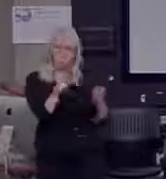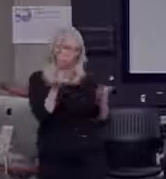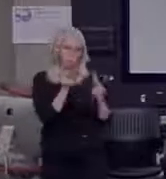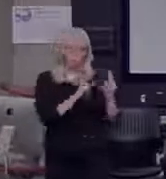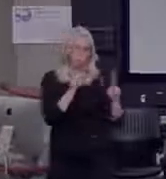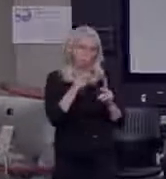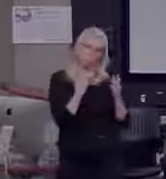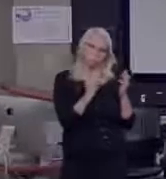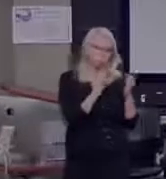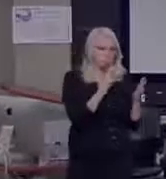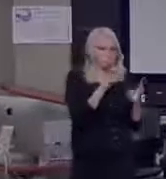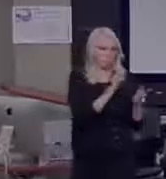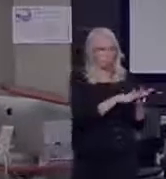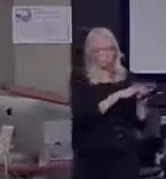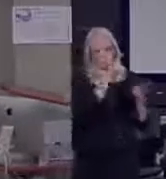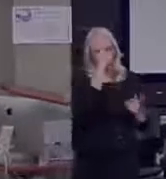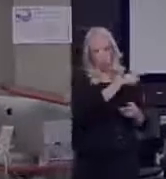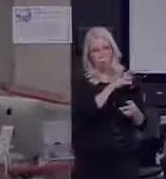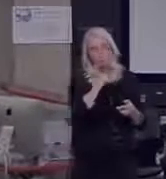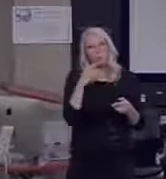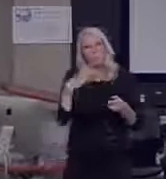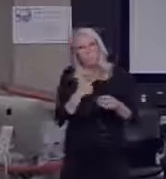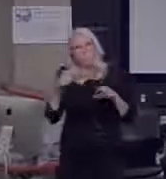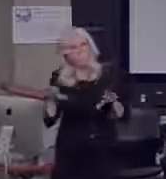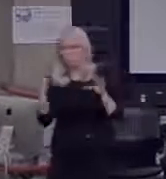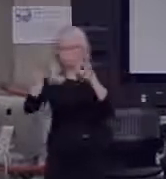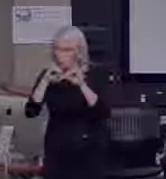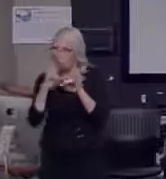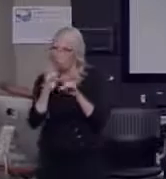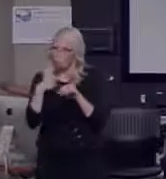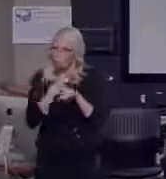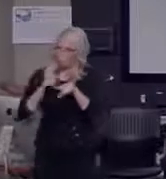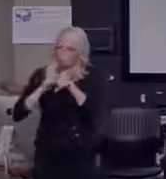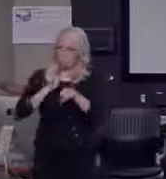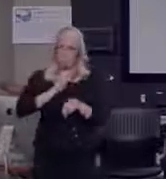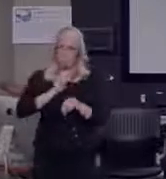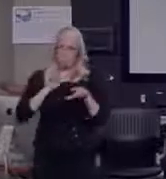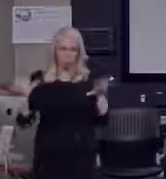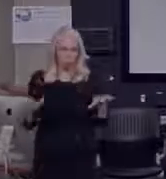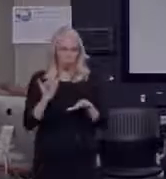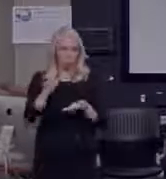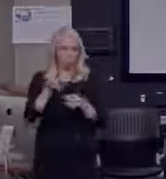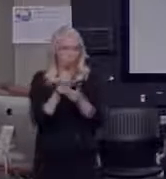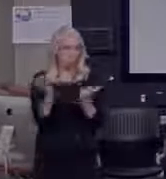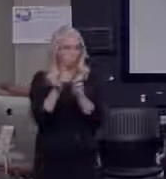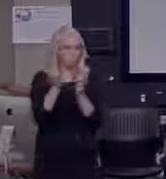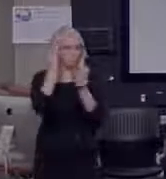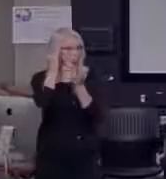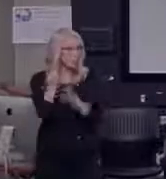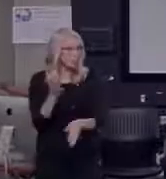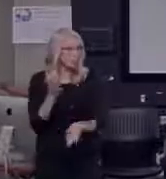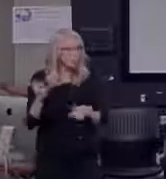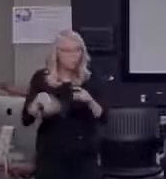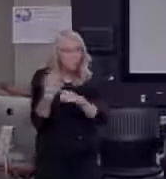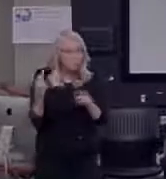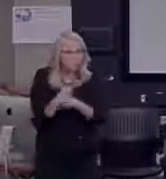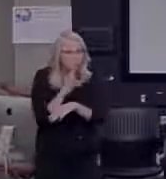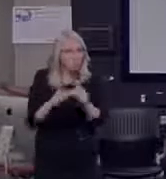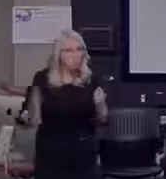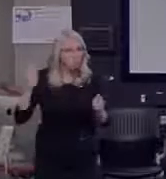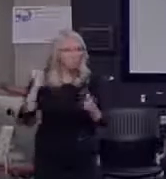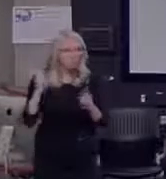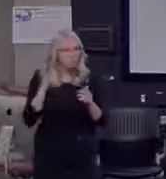need to do more of it, and we need to train ourselves to do more of it. I mean, today, it's even worse than it was. Without